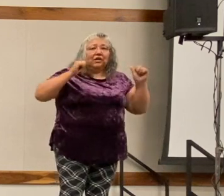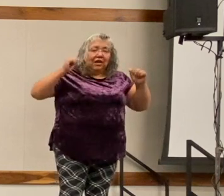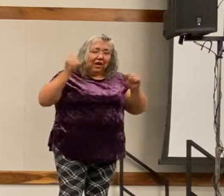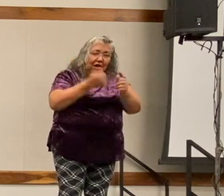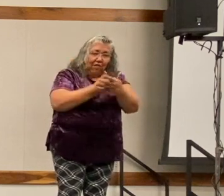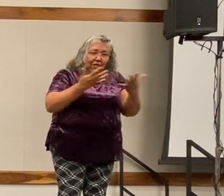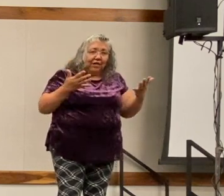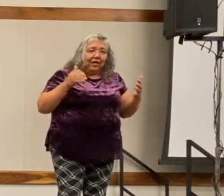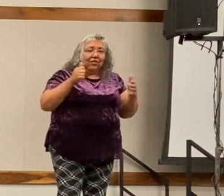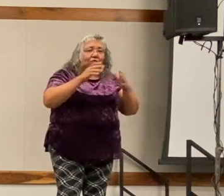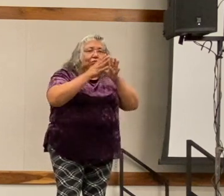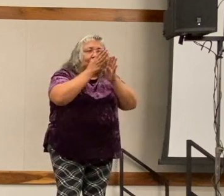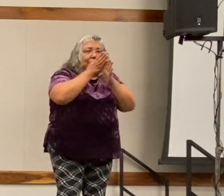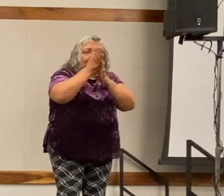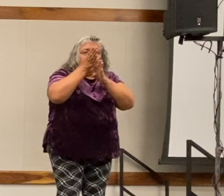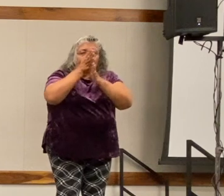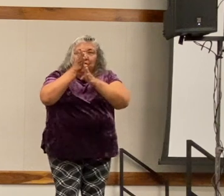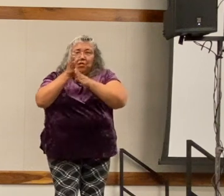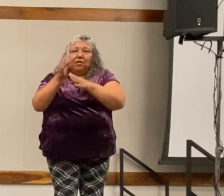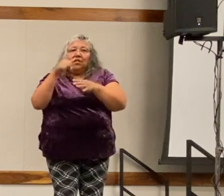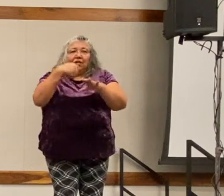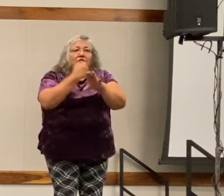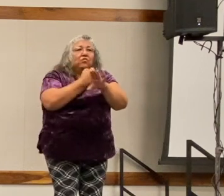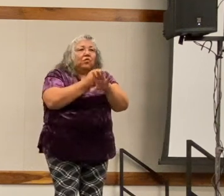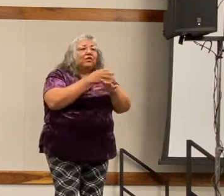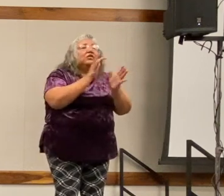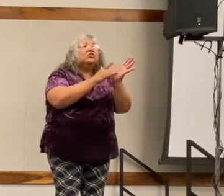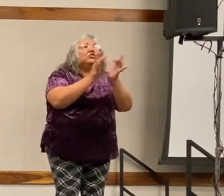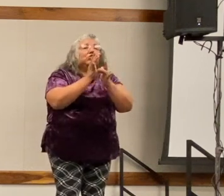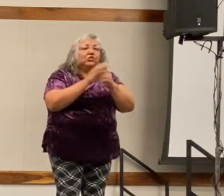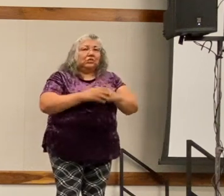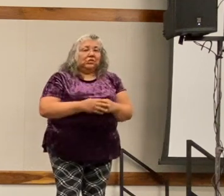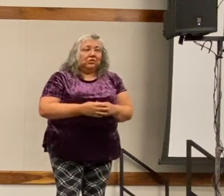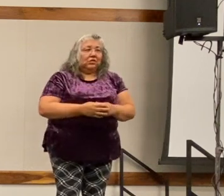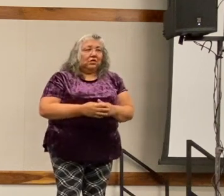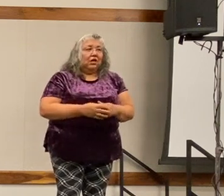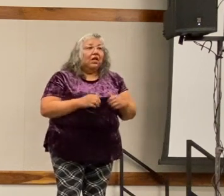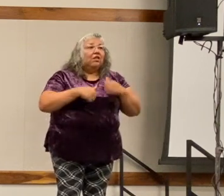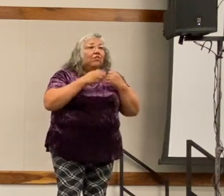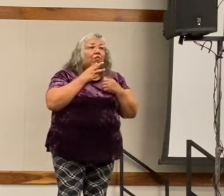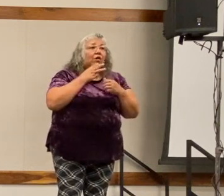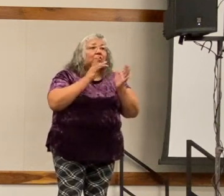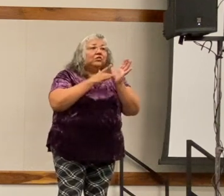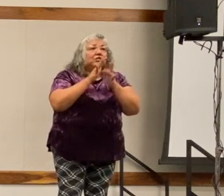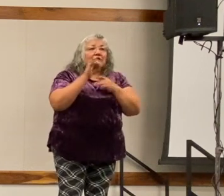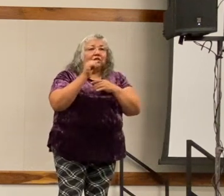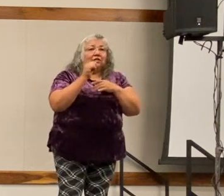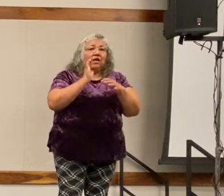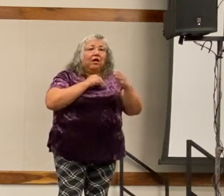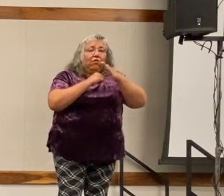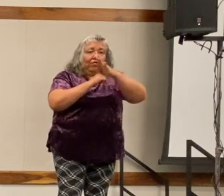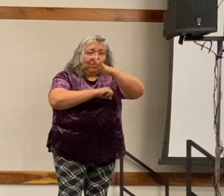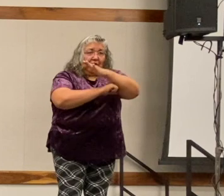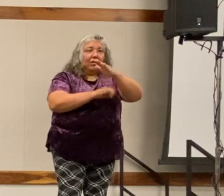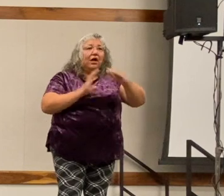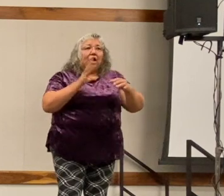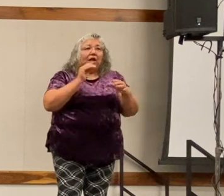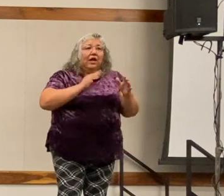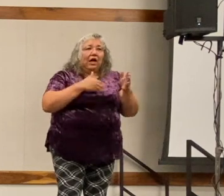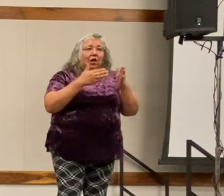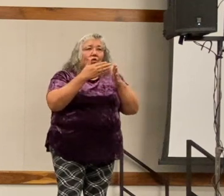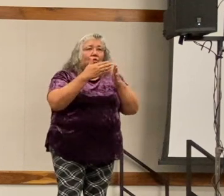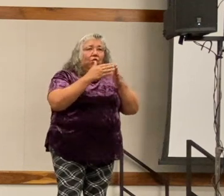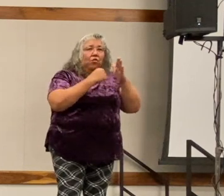would be aligned. The stone is Jesus. Listen, in living water, Jesus is our foundation and our